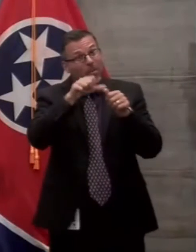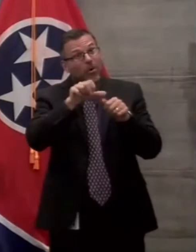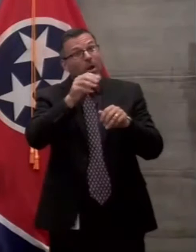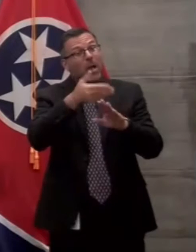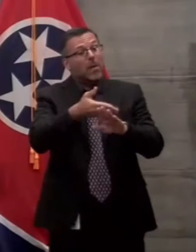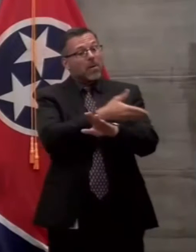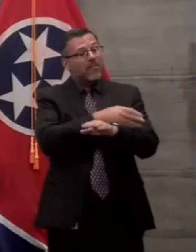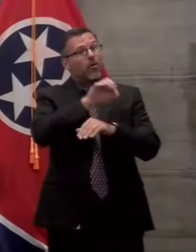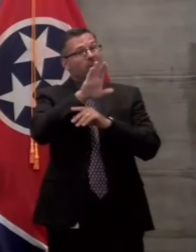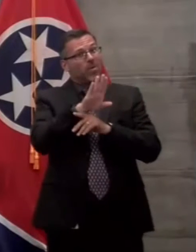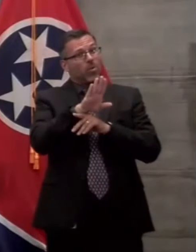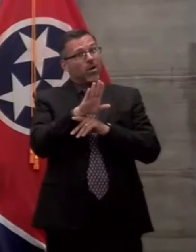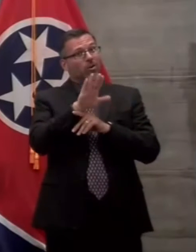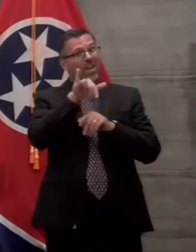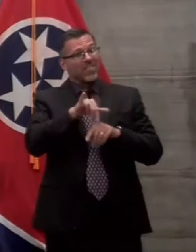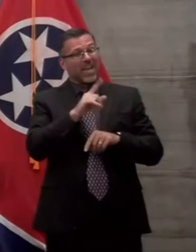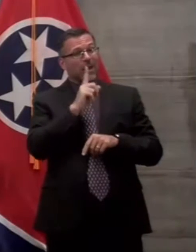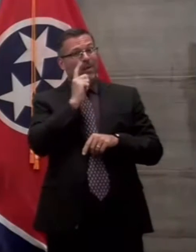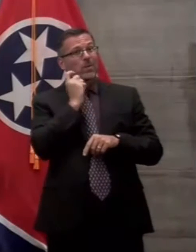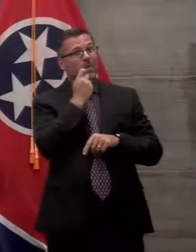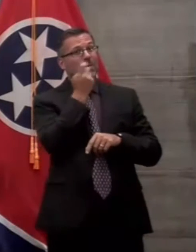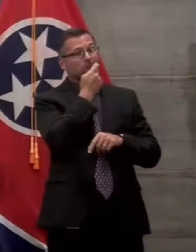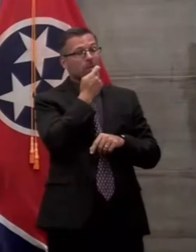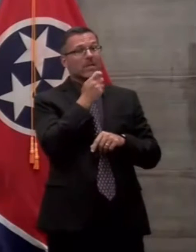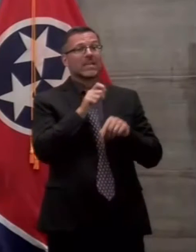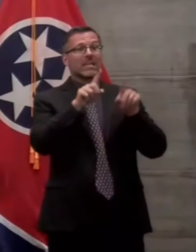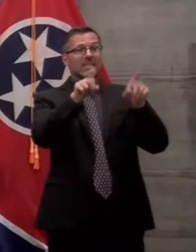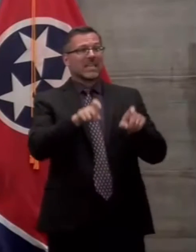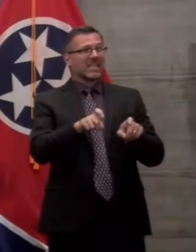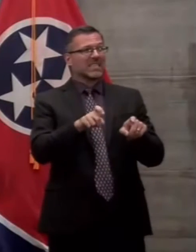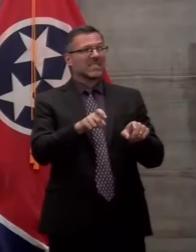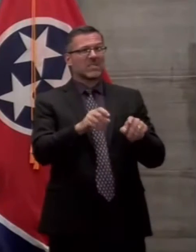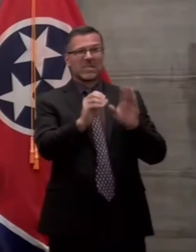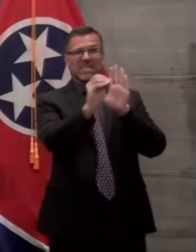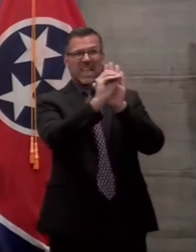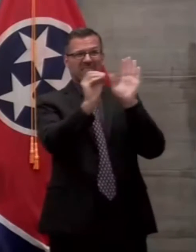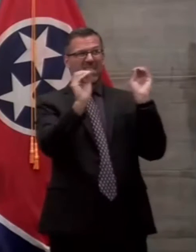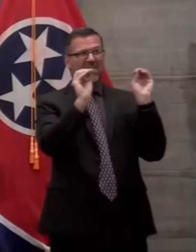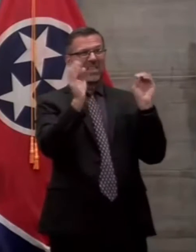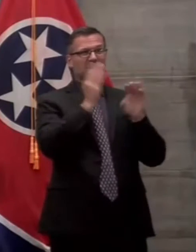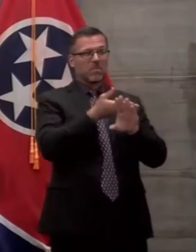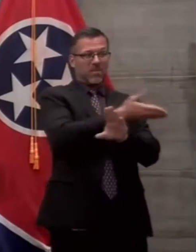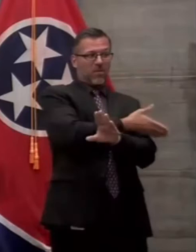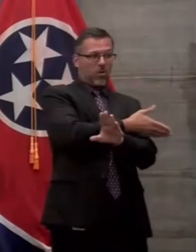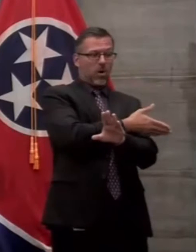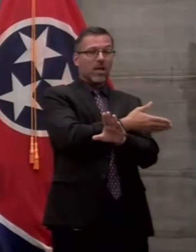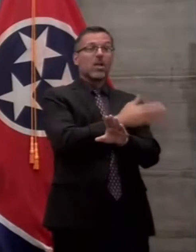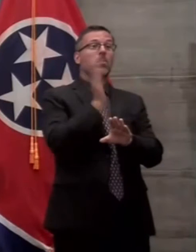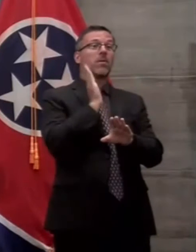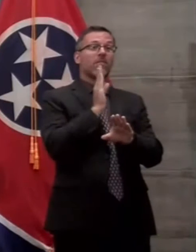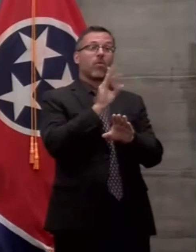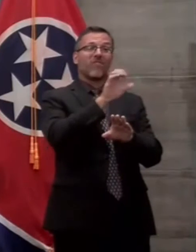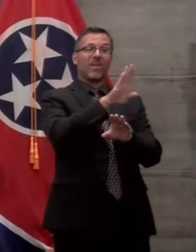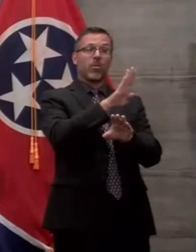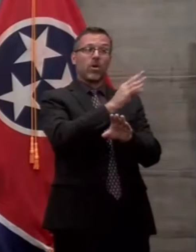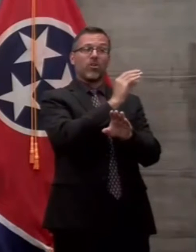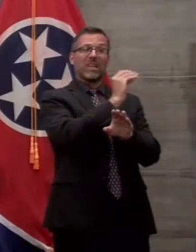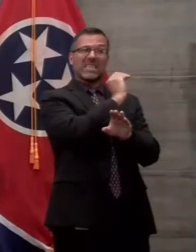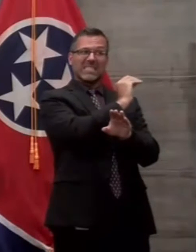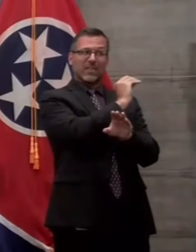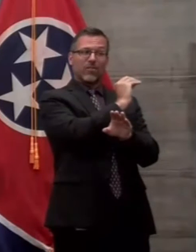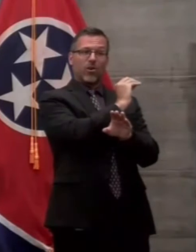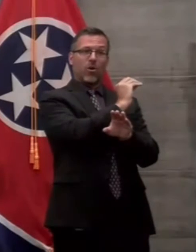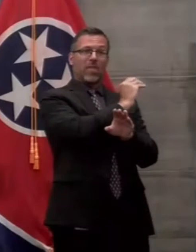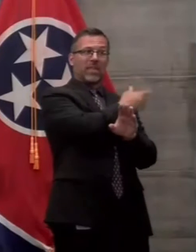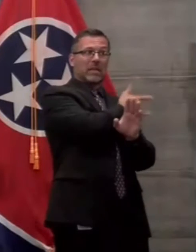February. So they went literally from 0 to thousands per day in 4 months. I know it's felt like